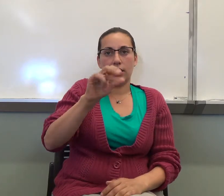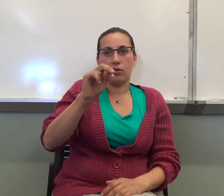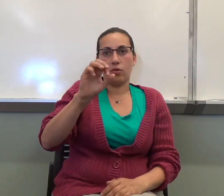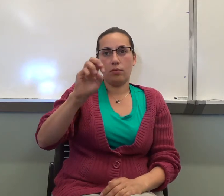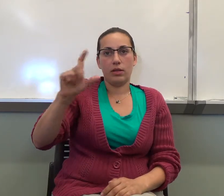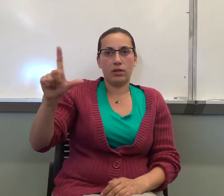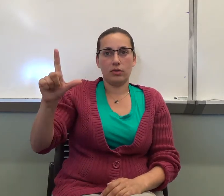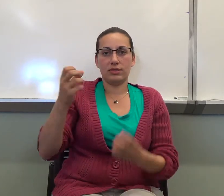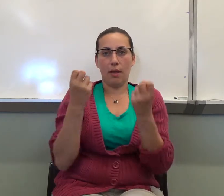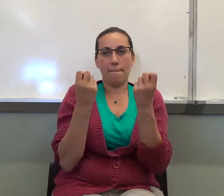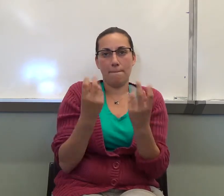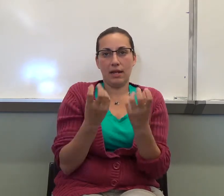sum.